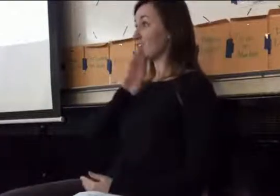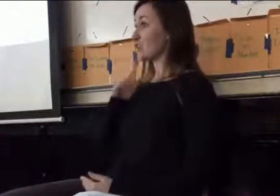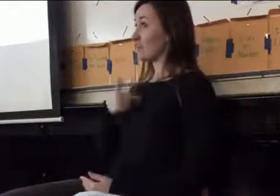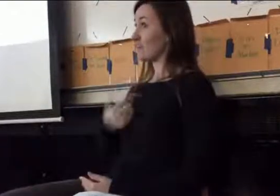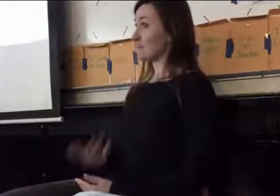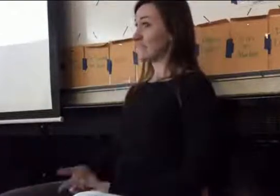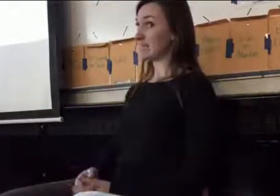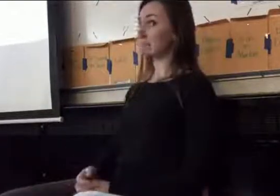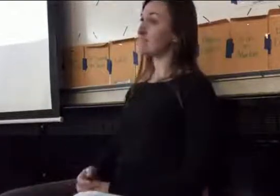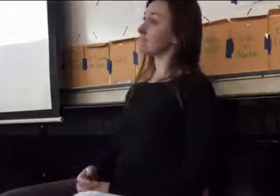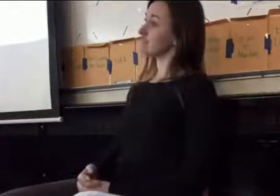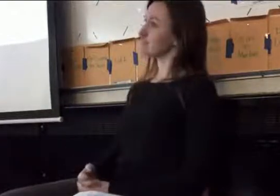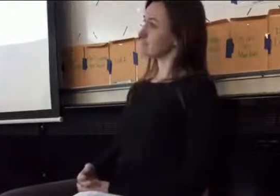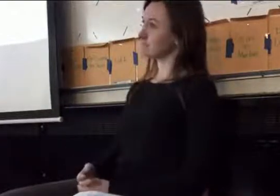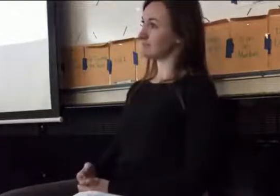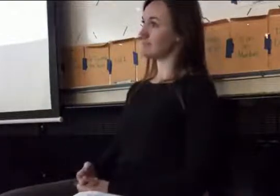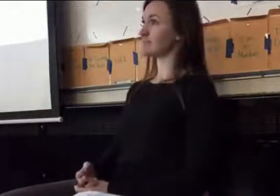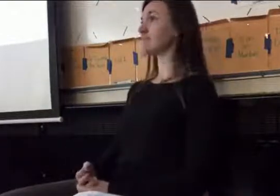especially.